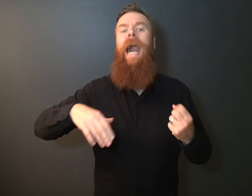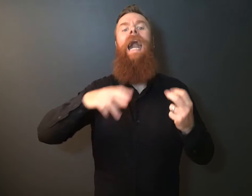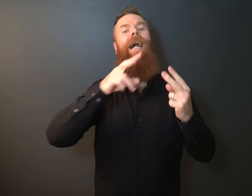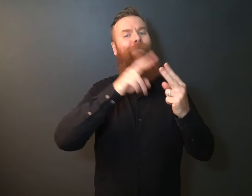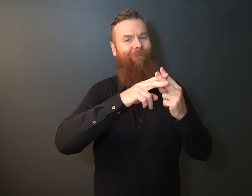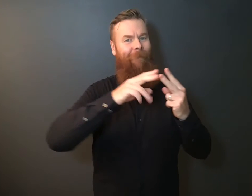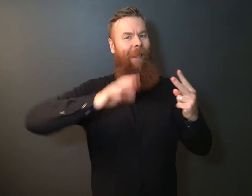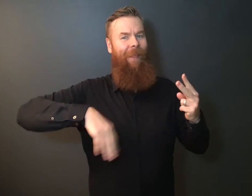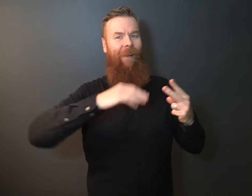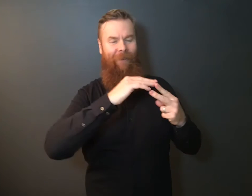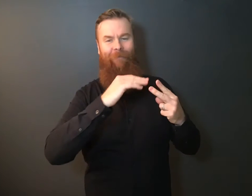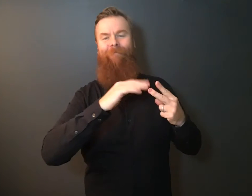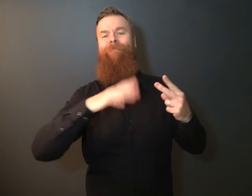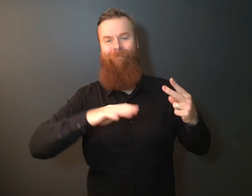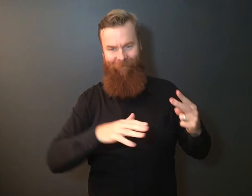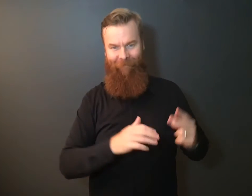Okay, that's fine.